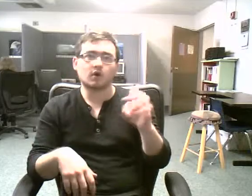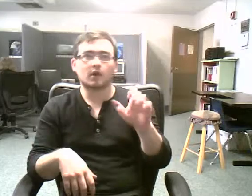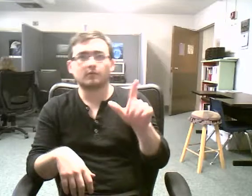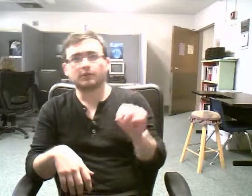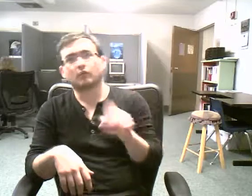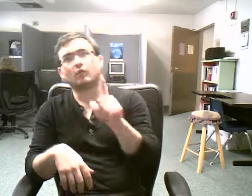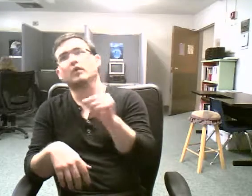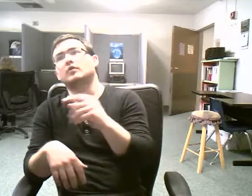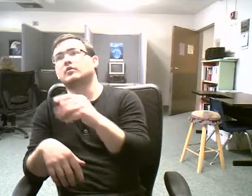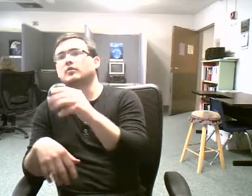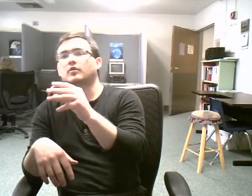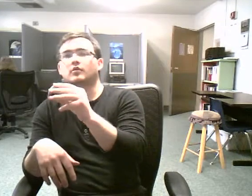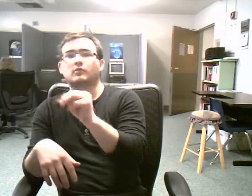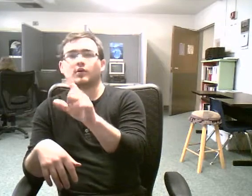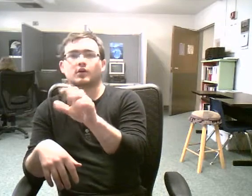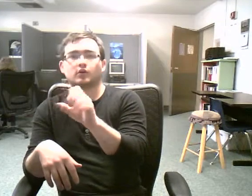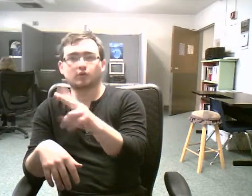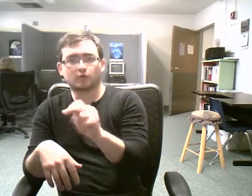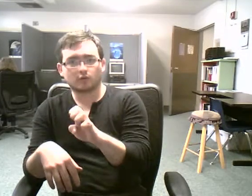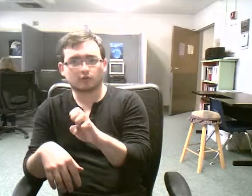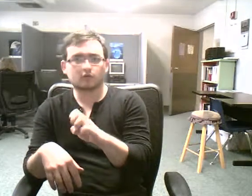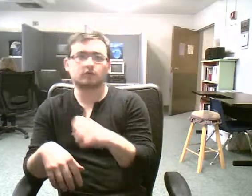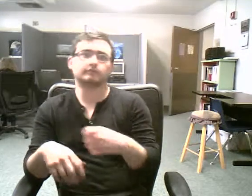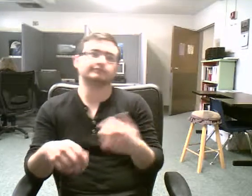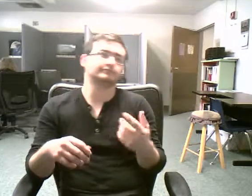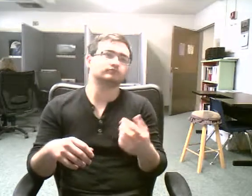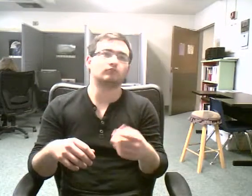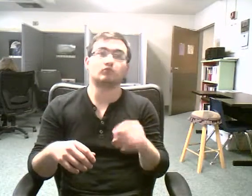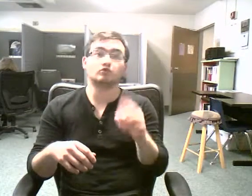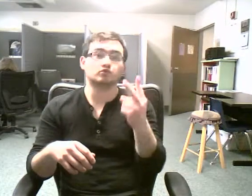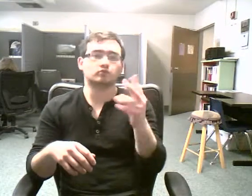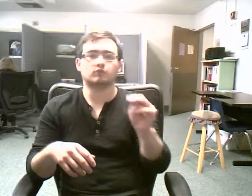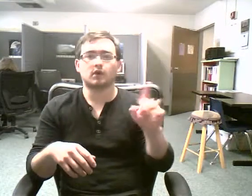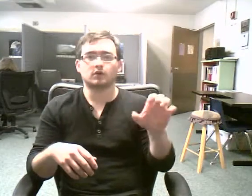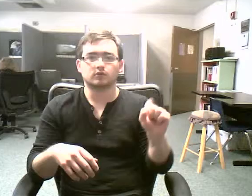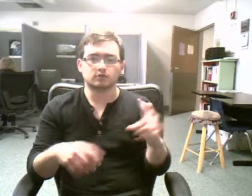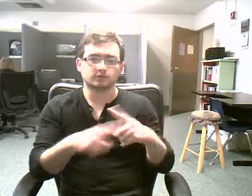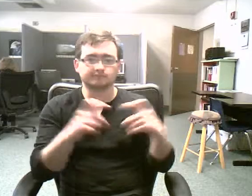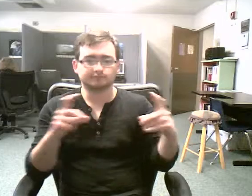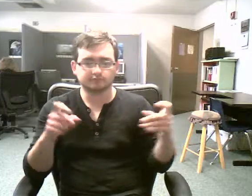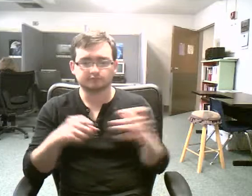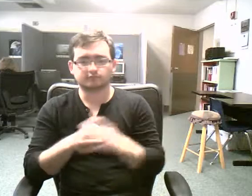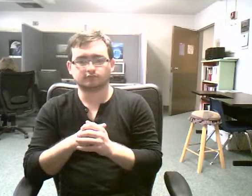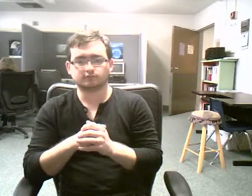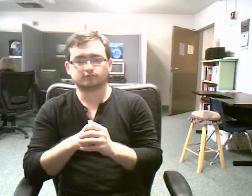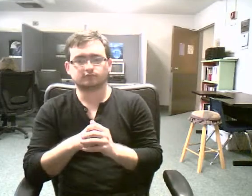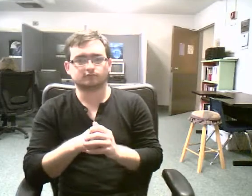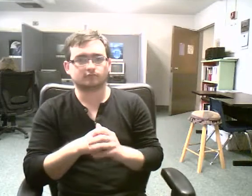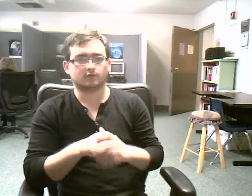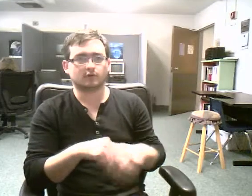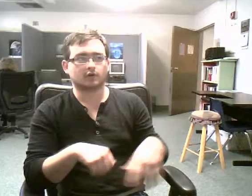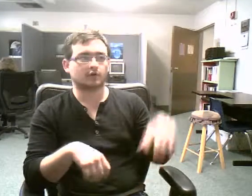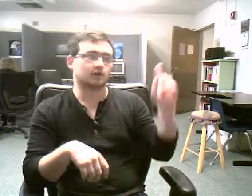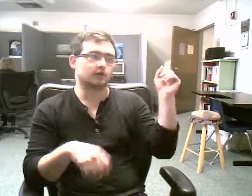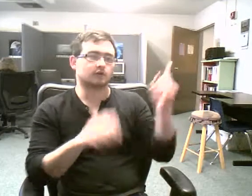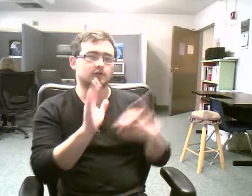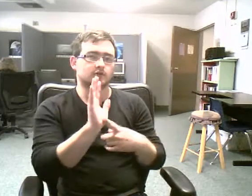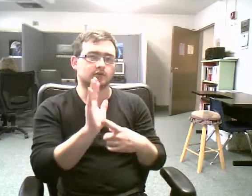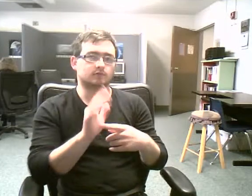Water then can decompose. It takes electricity to do that. Water cannot be decomposed by heating. And we get hydrogen gas and we get oxygen